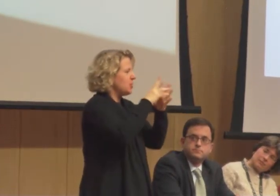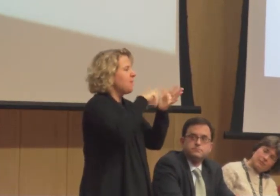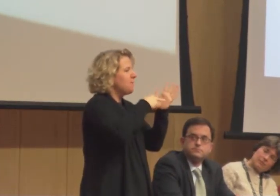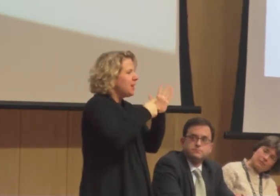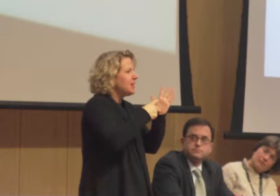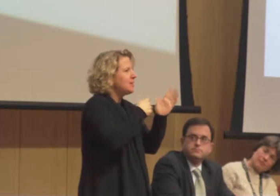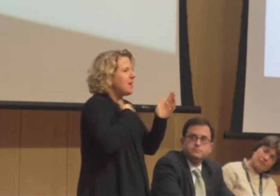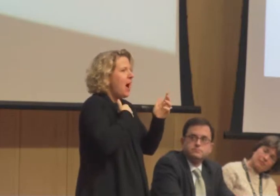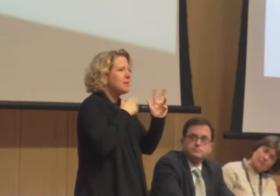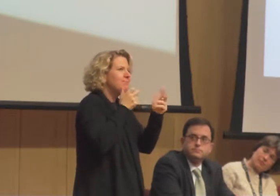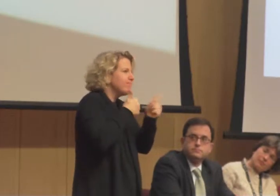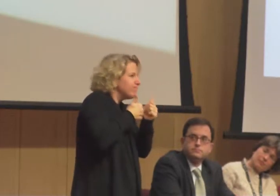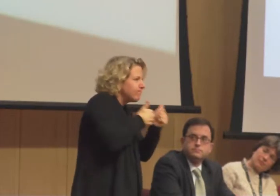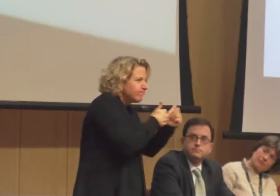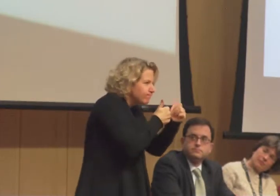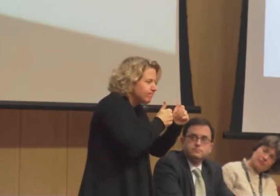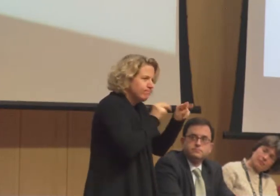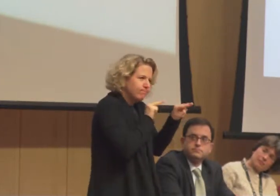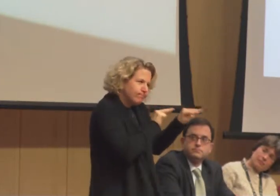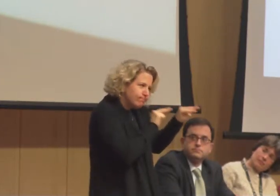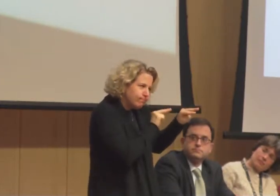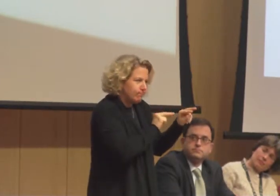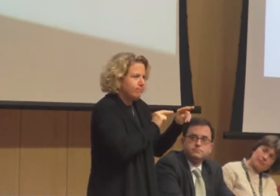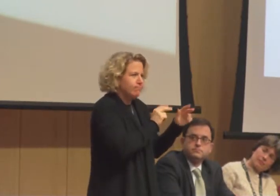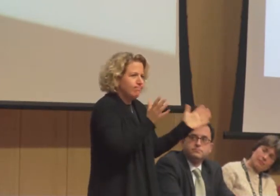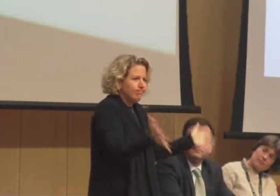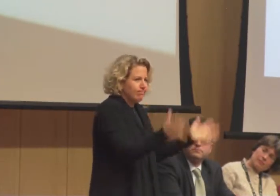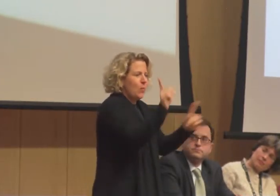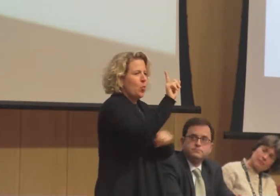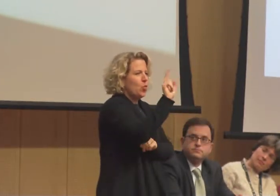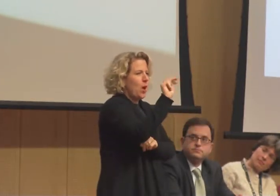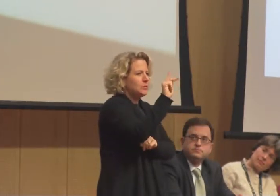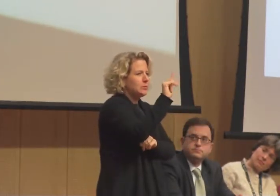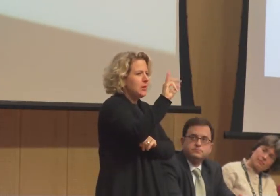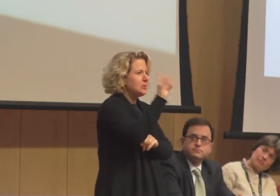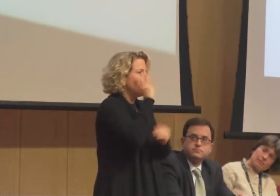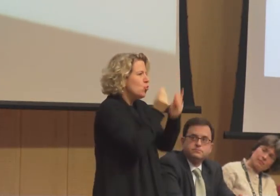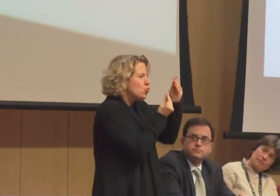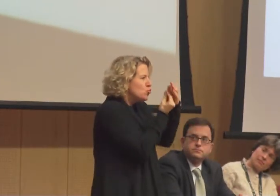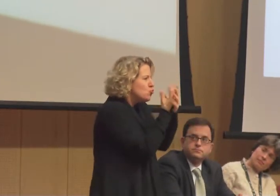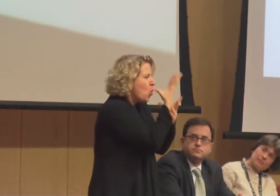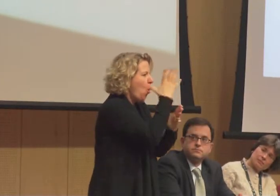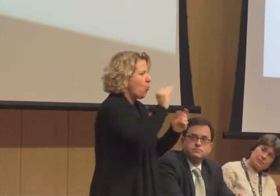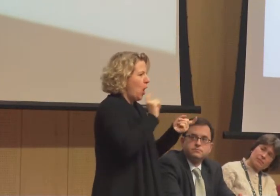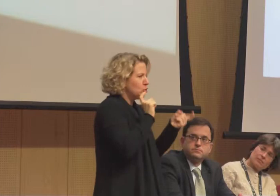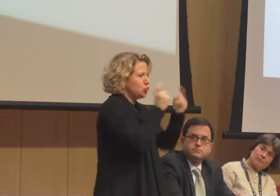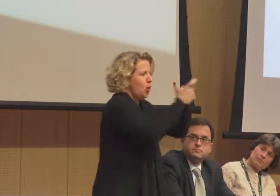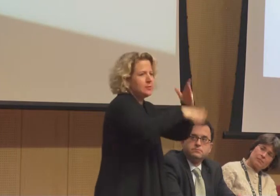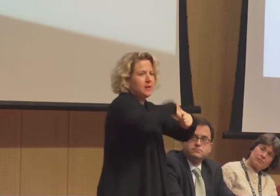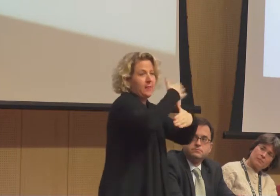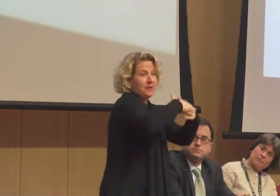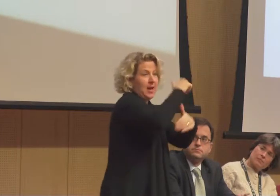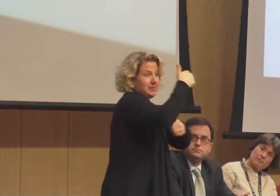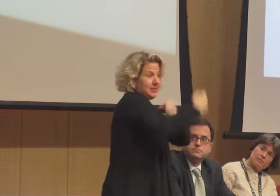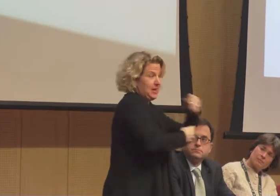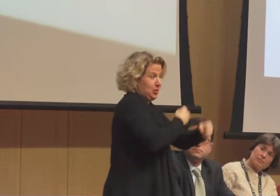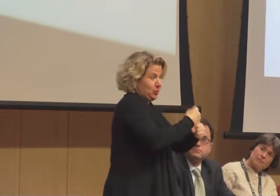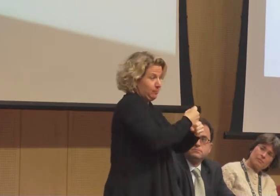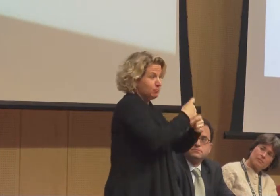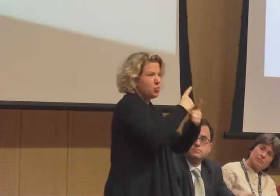implementation, which basically means that I follow around and try to figure out what's going on, to figure out how we can grow for the